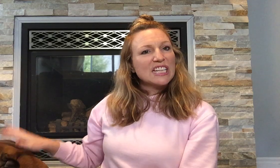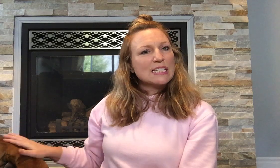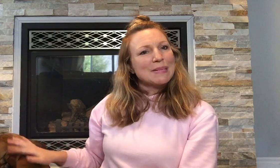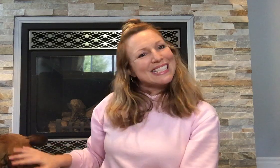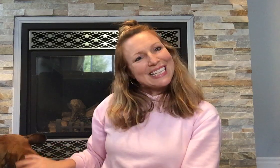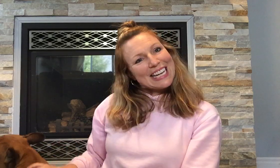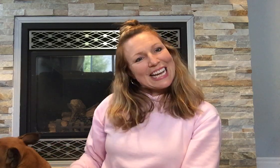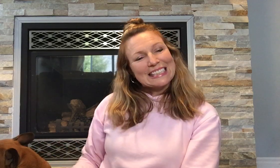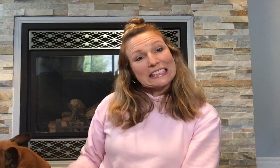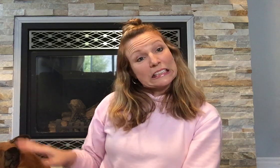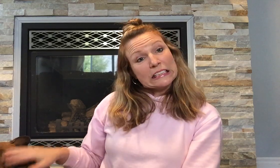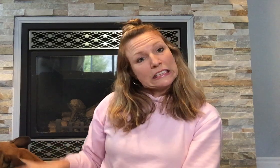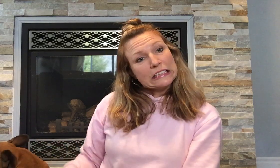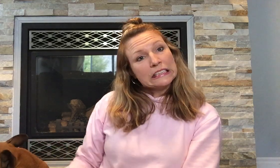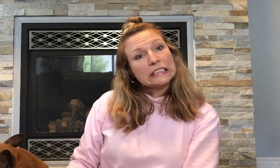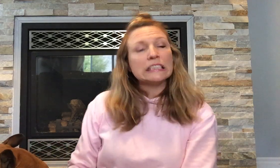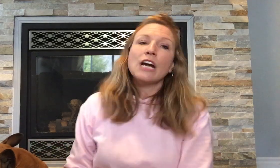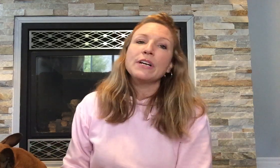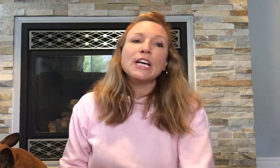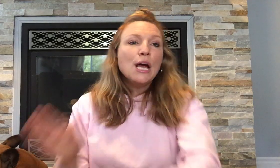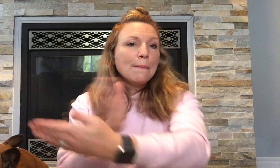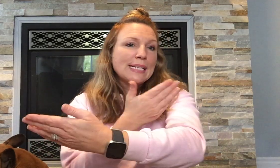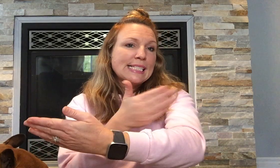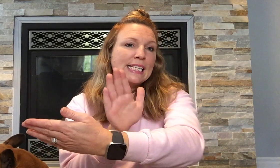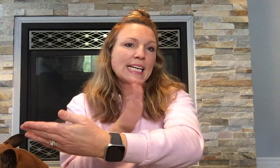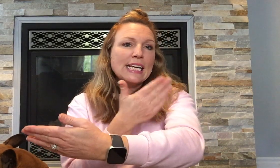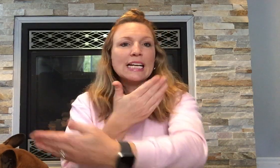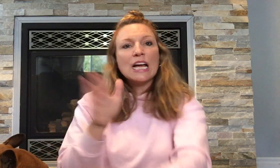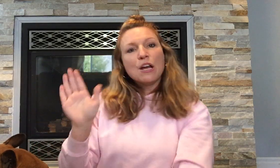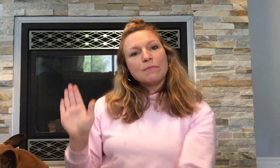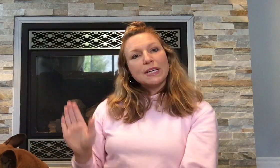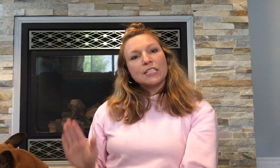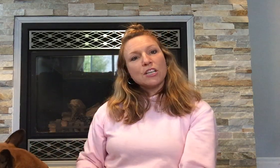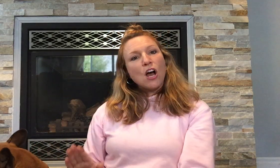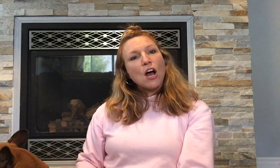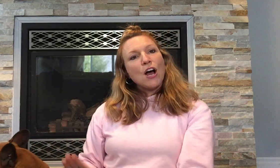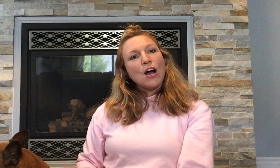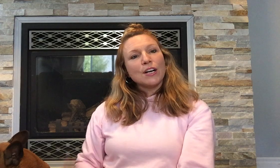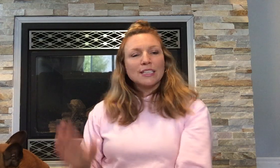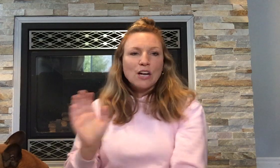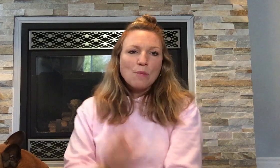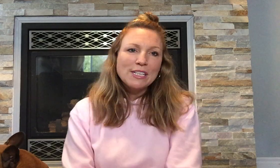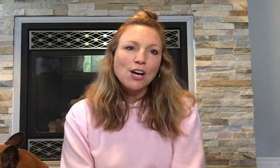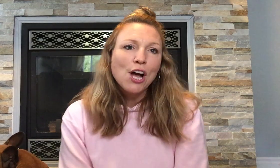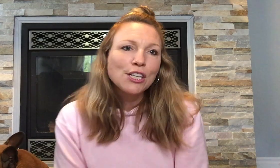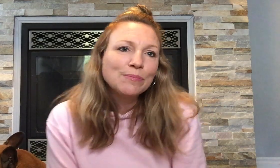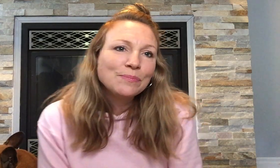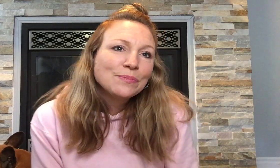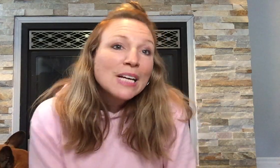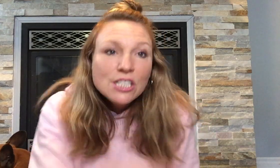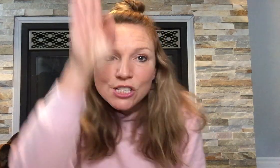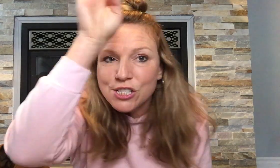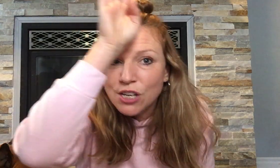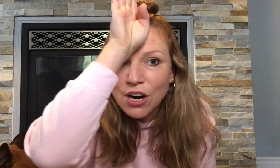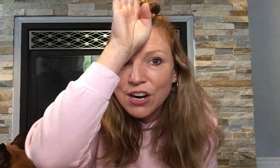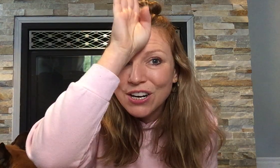likes my singing. Sorry, my singing. My dog. Call my dog.